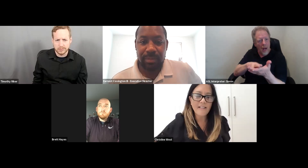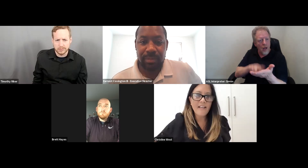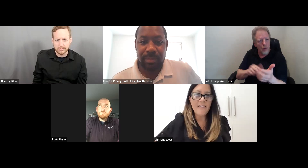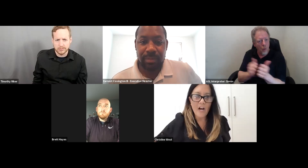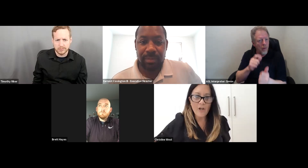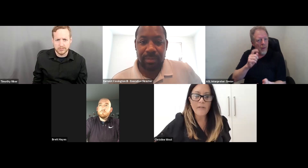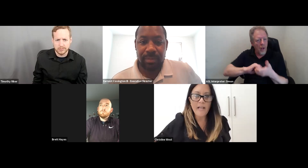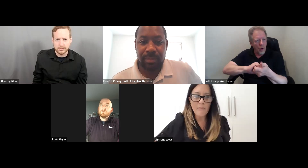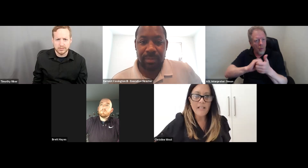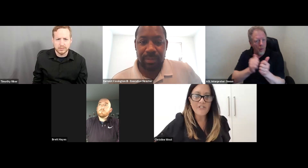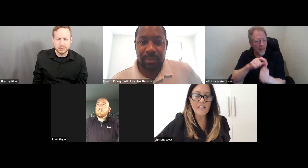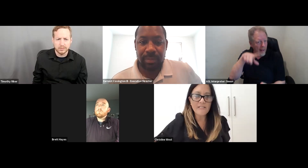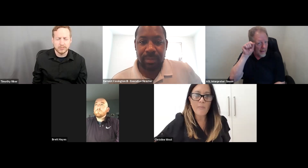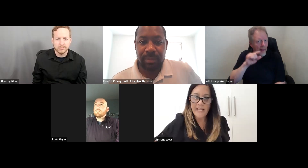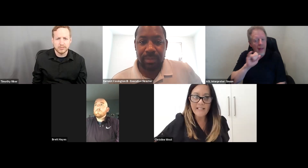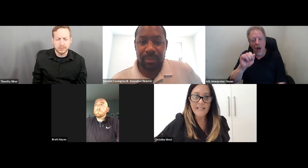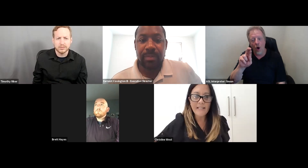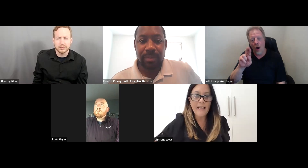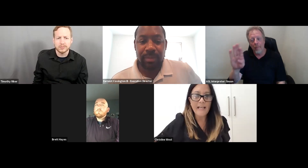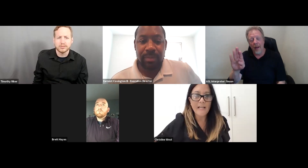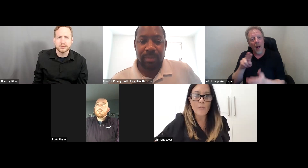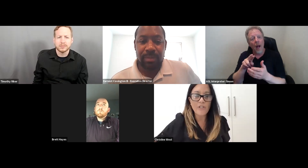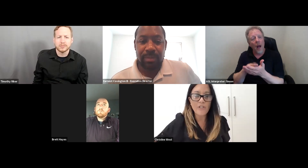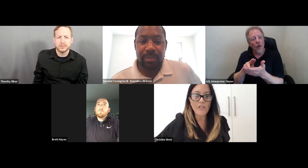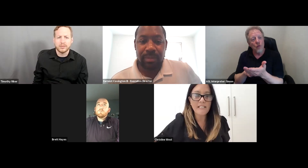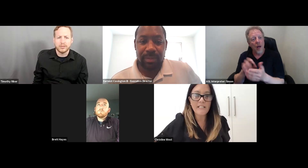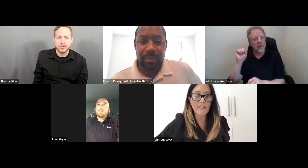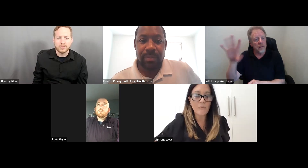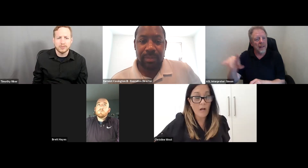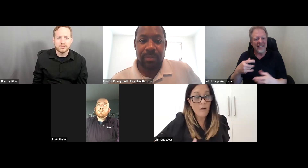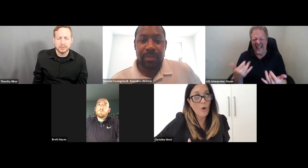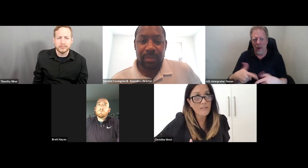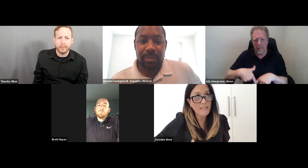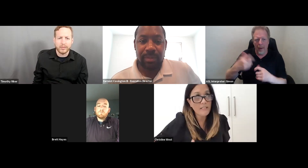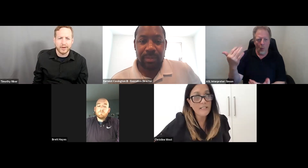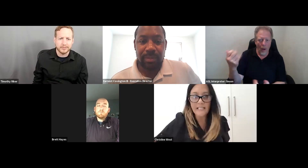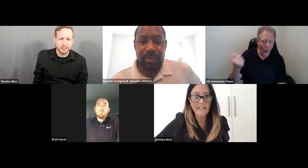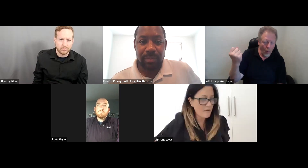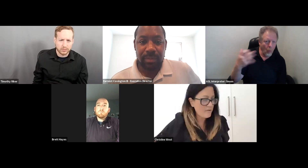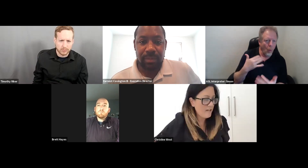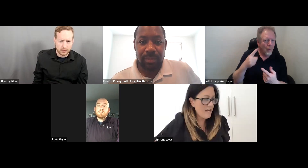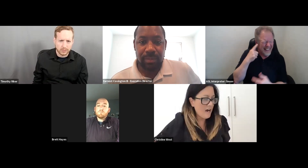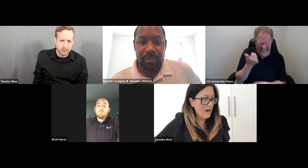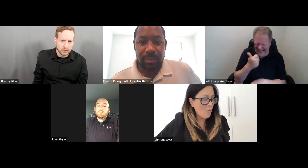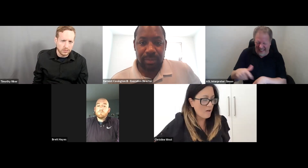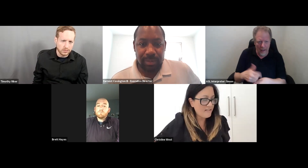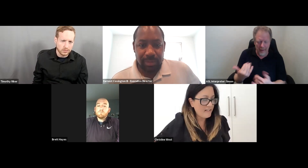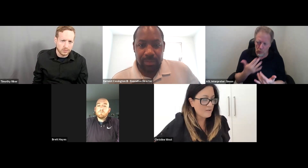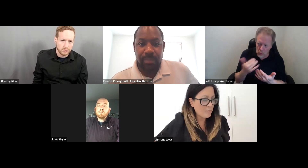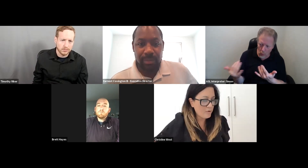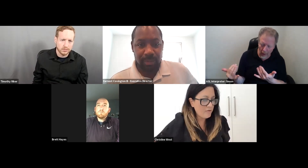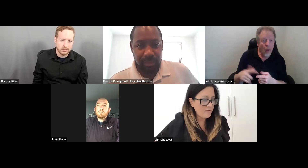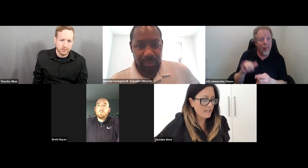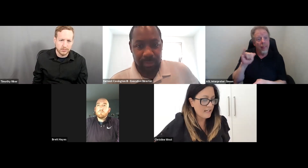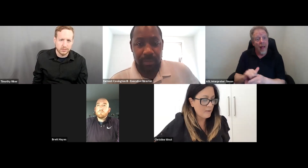Gallaudet. The IRB application is pending, and we should be able to hear, we hope to hear any day now. Once